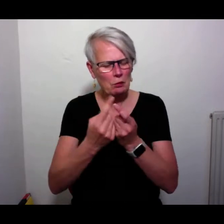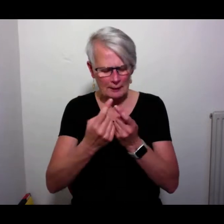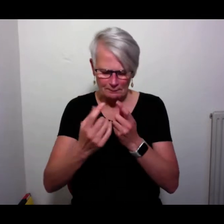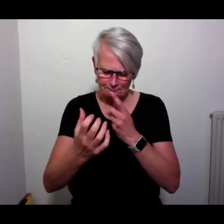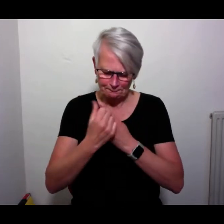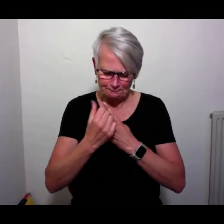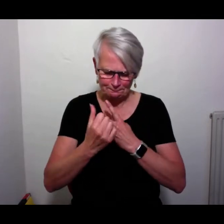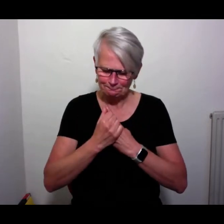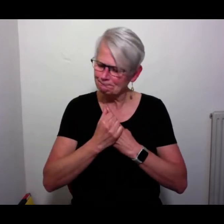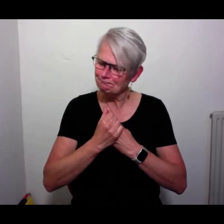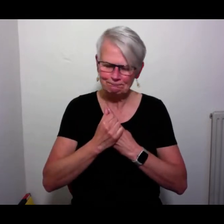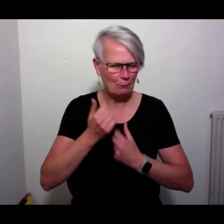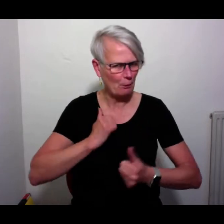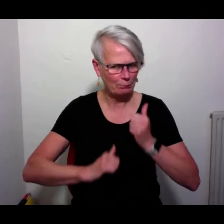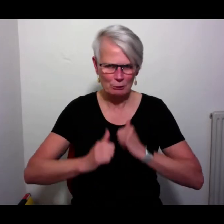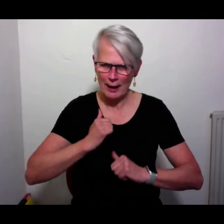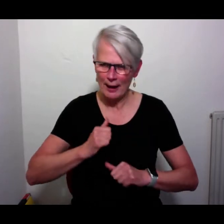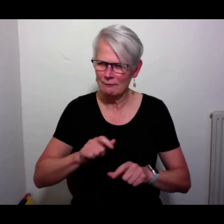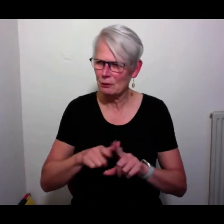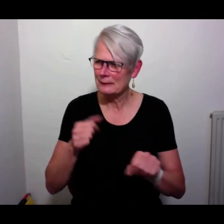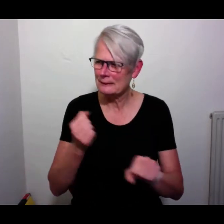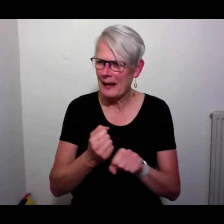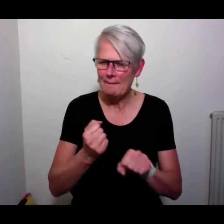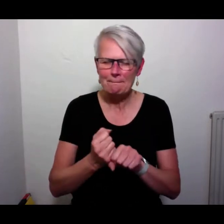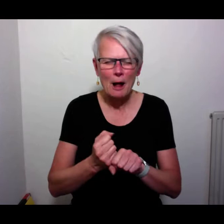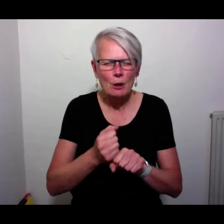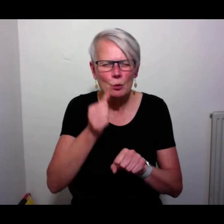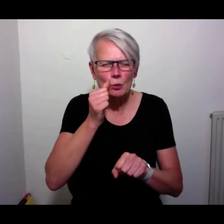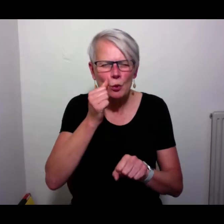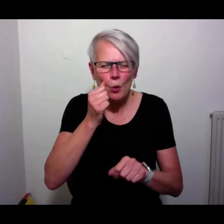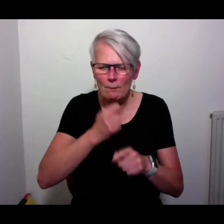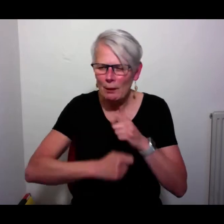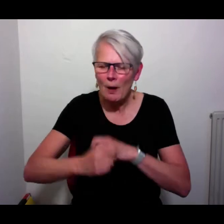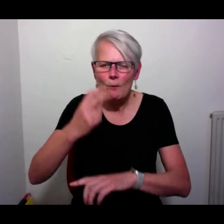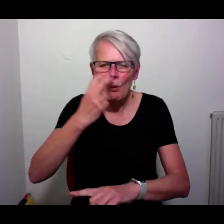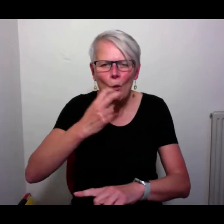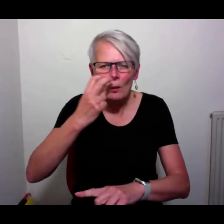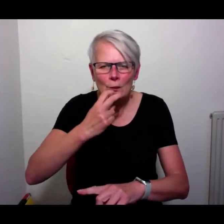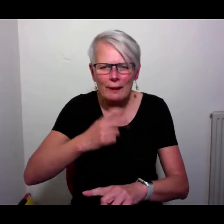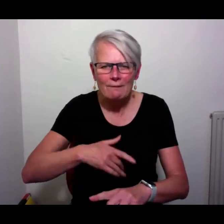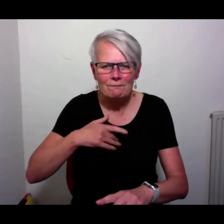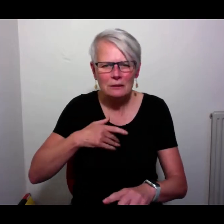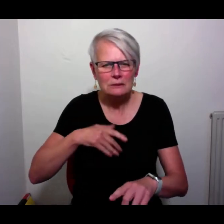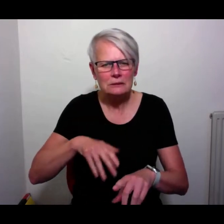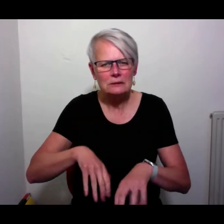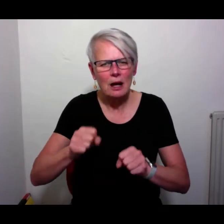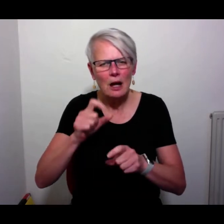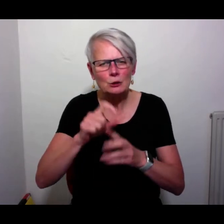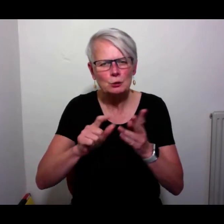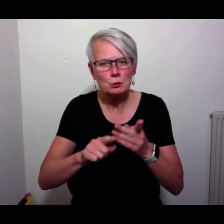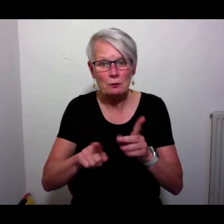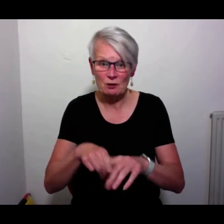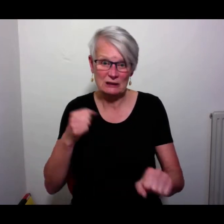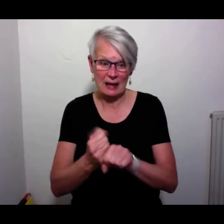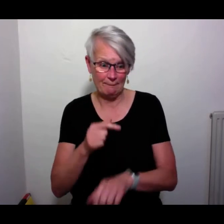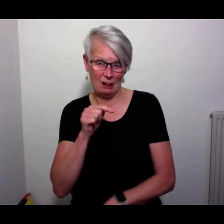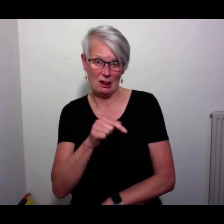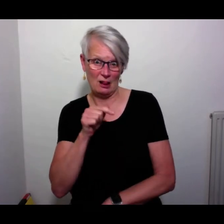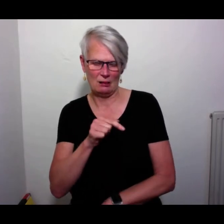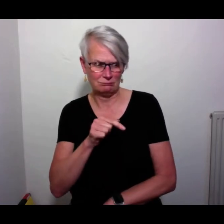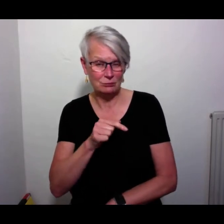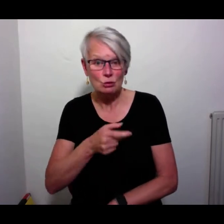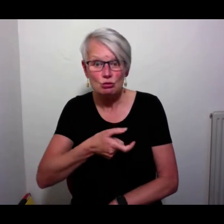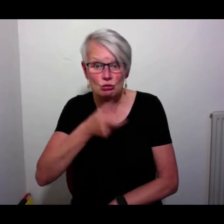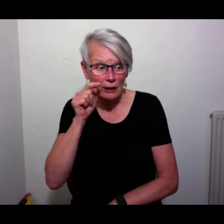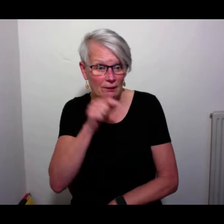not proud of. Things I've let, creep in as I've got older. Take this for instance. You'd